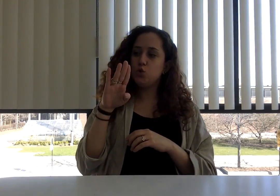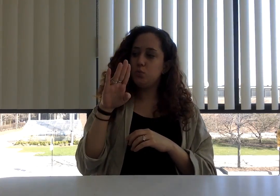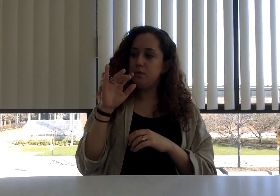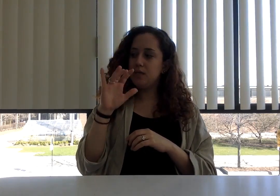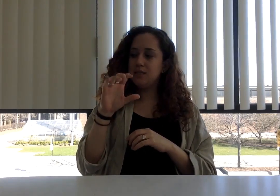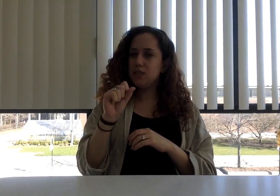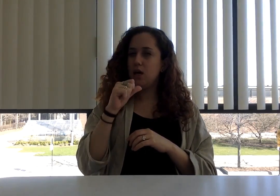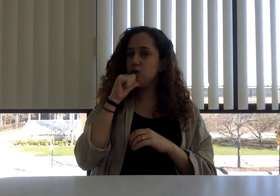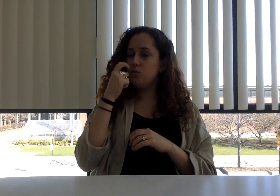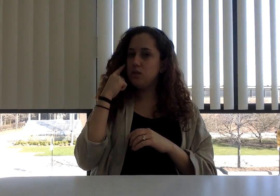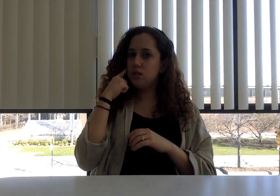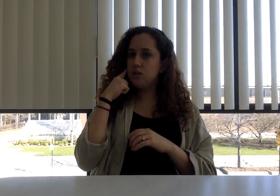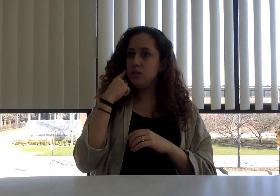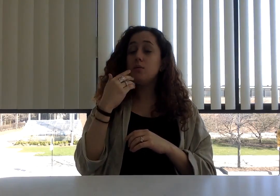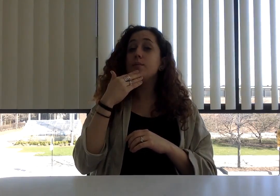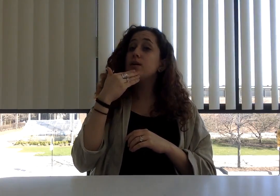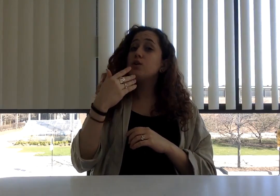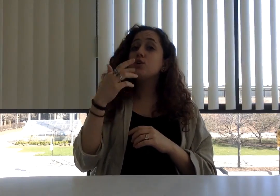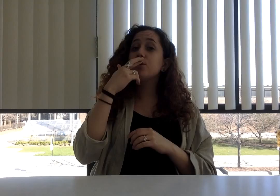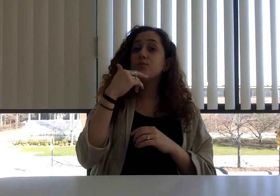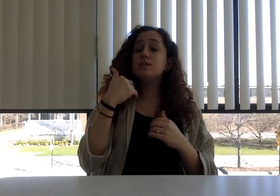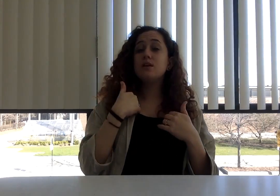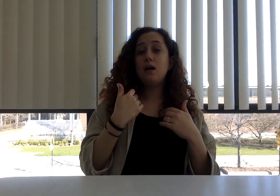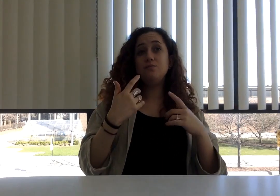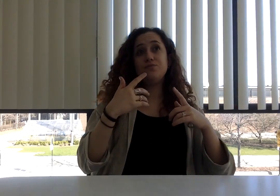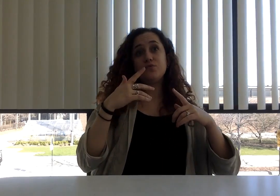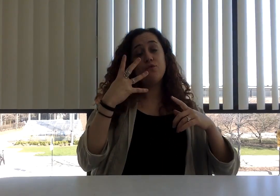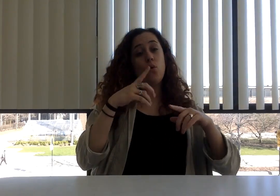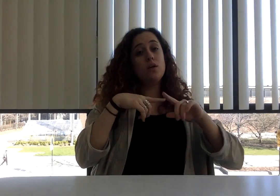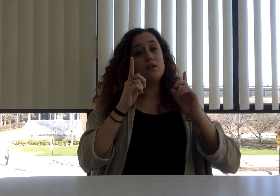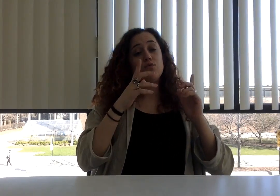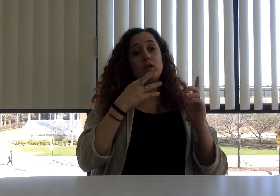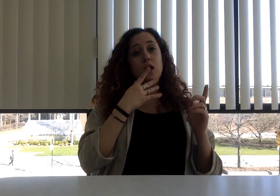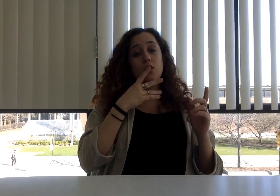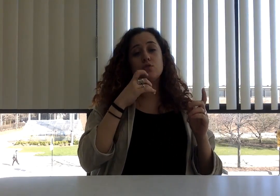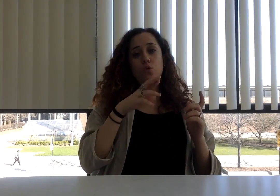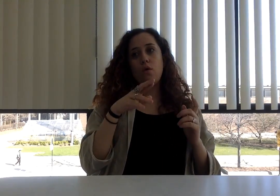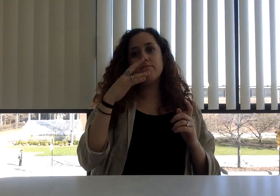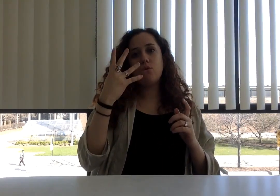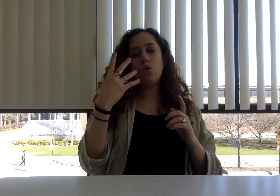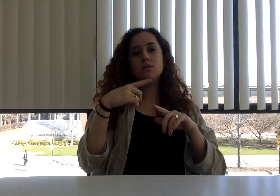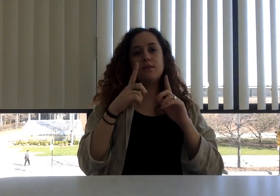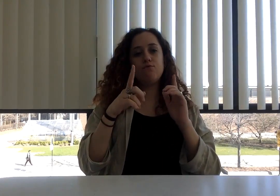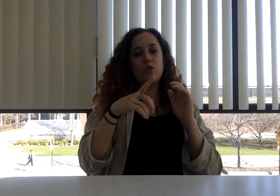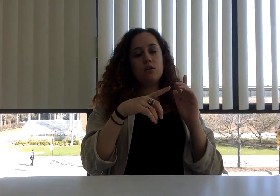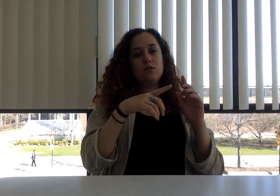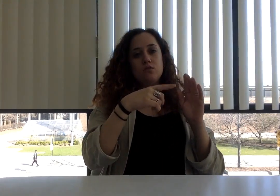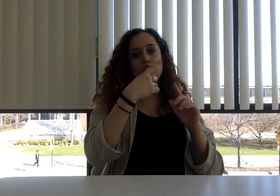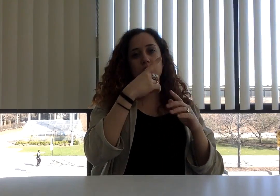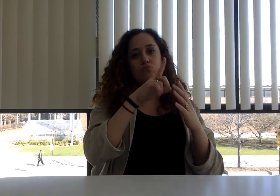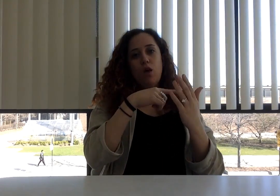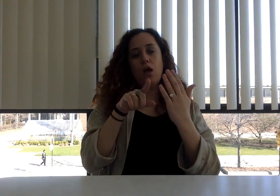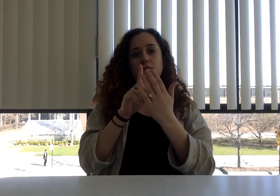But good reason to have 4 different colors or 4 different graphs, because this is all about shifting